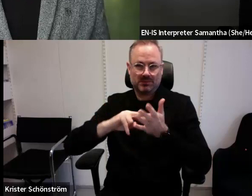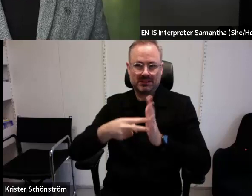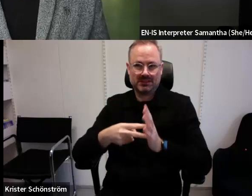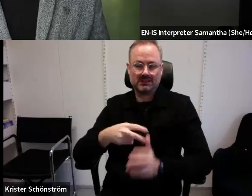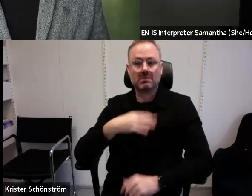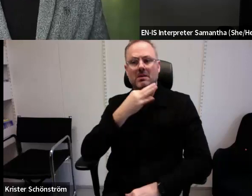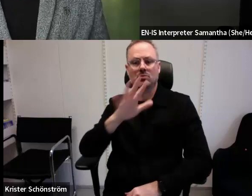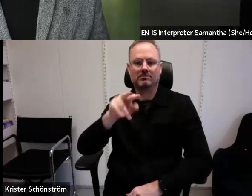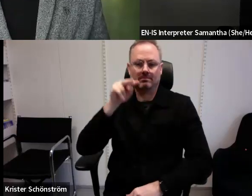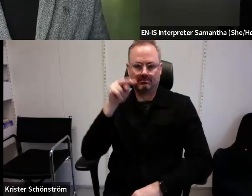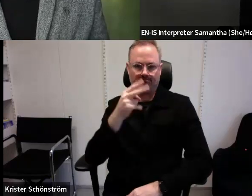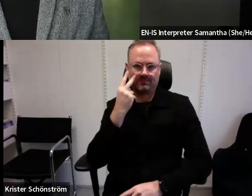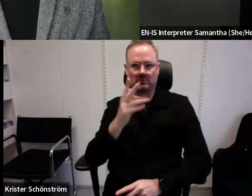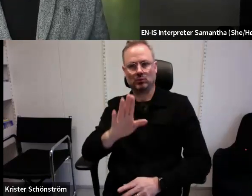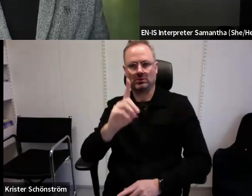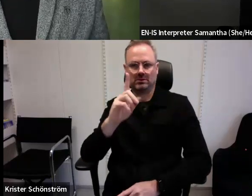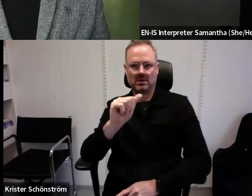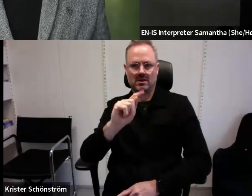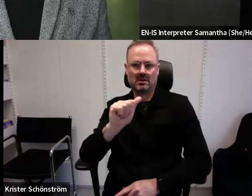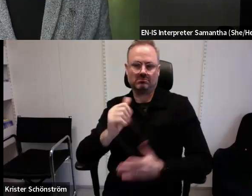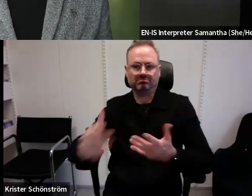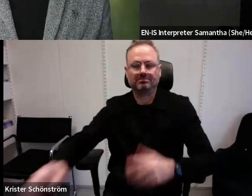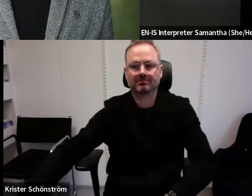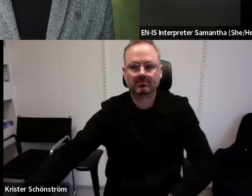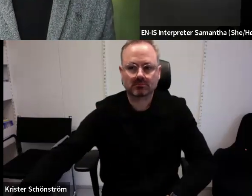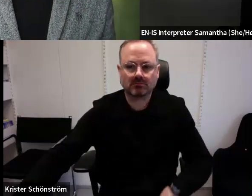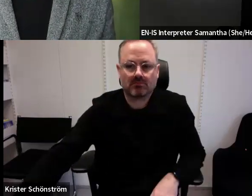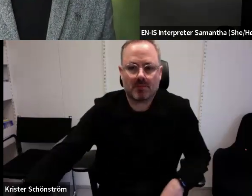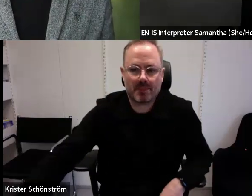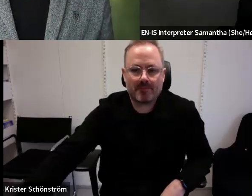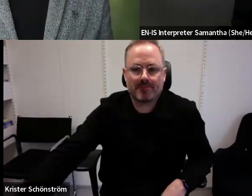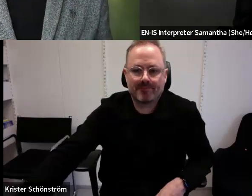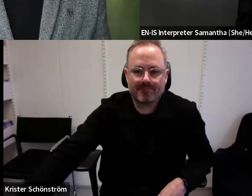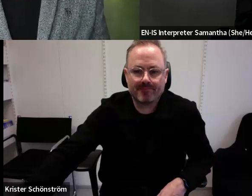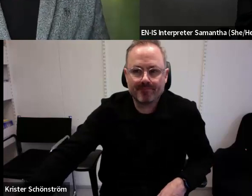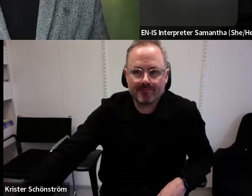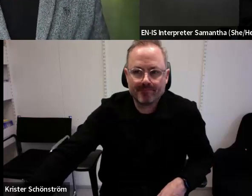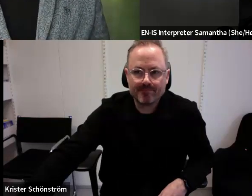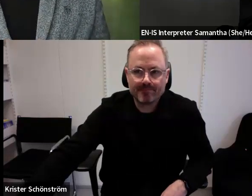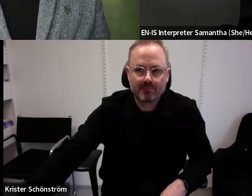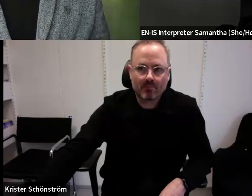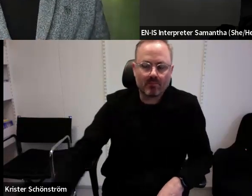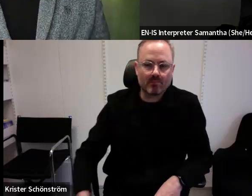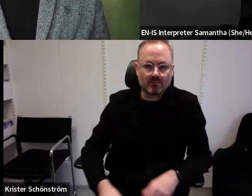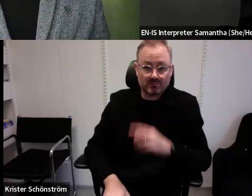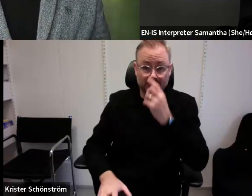in terms of those occasions, as we have seen. So I'm curious what your data shows.